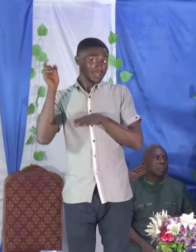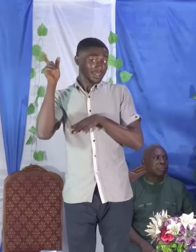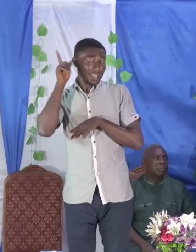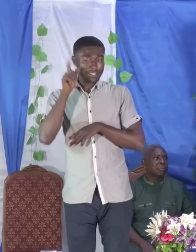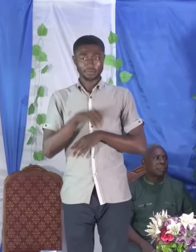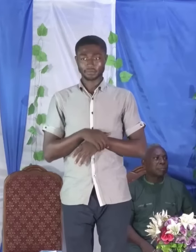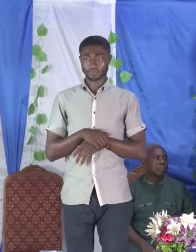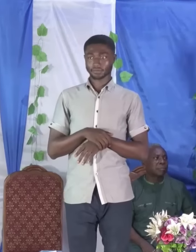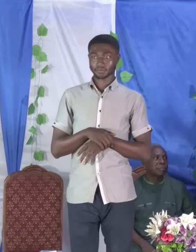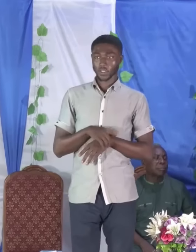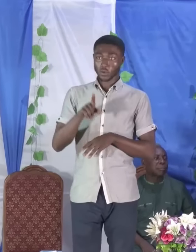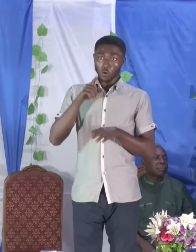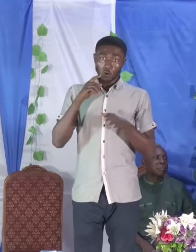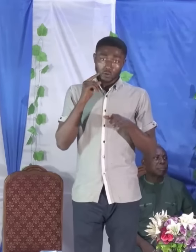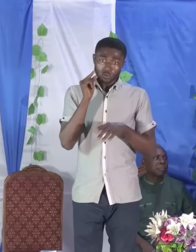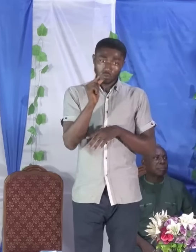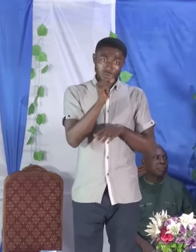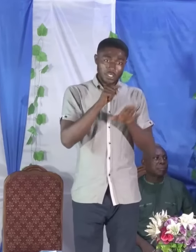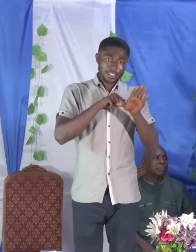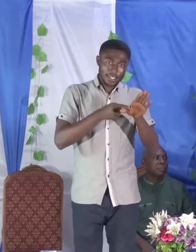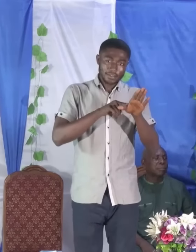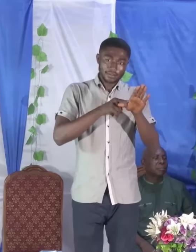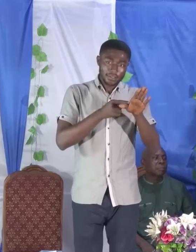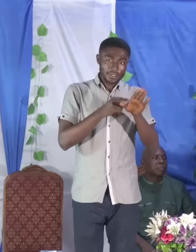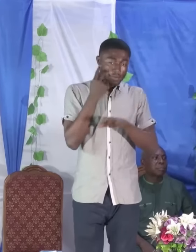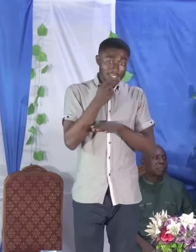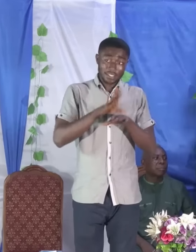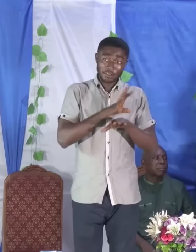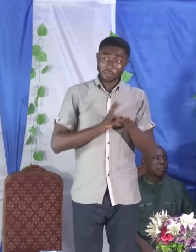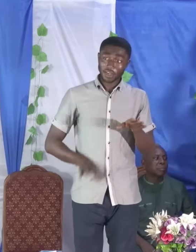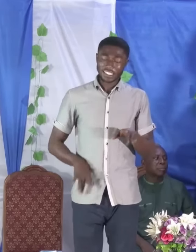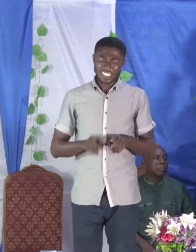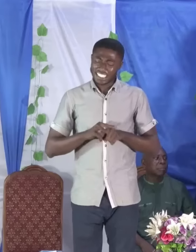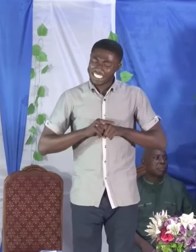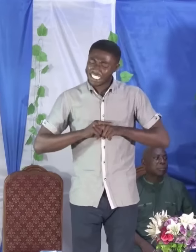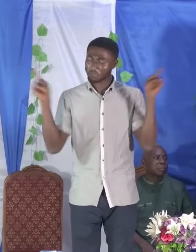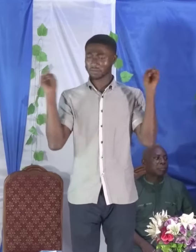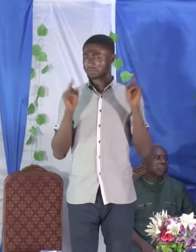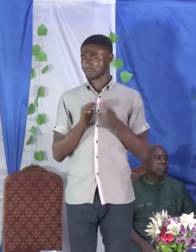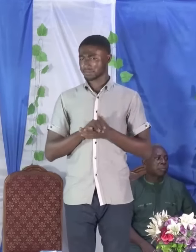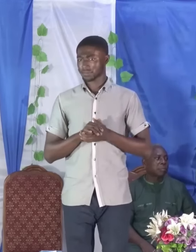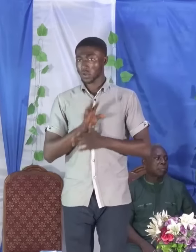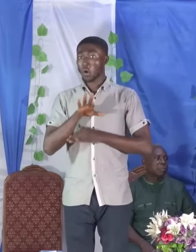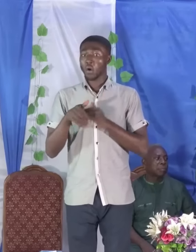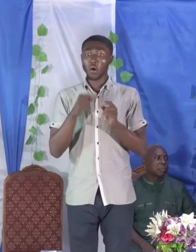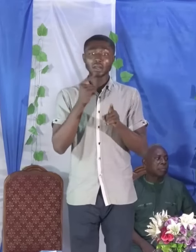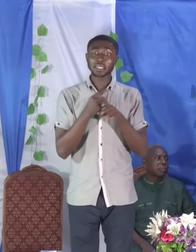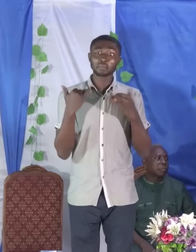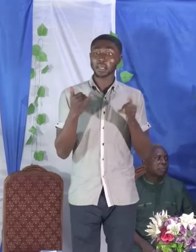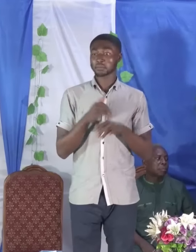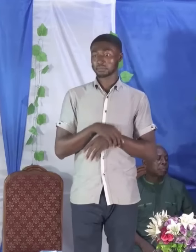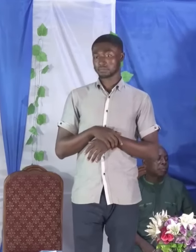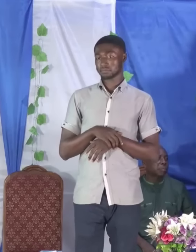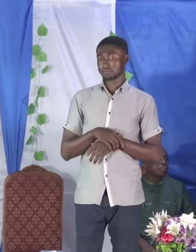Not just yes, I'll debate you, Manashe, but who Church of Christ differently. Just a half globe in the AD. Do you miss